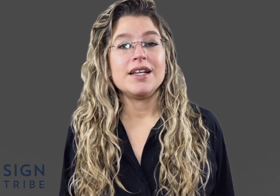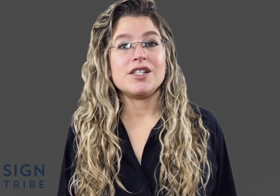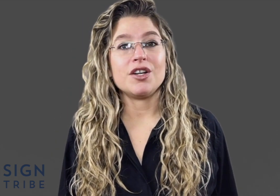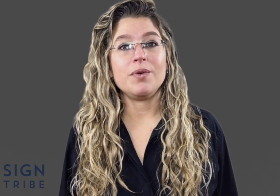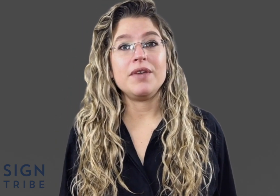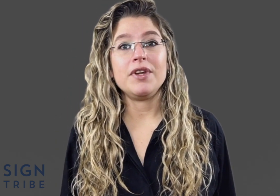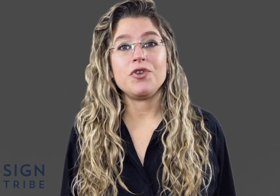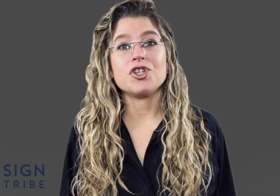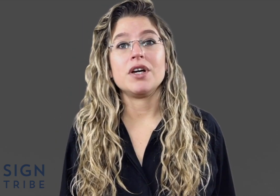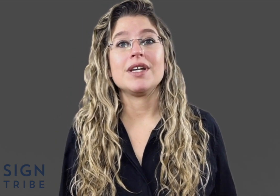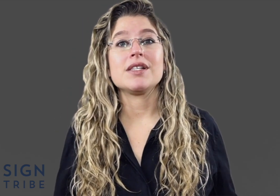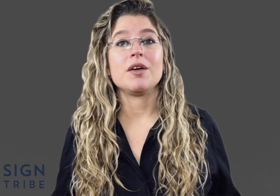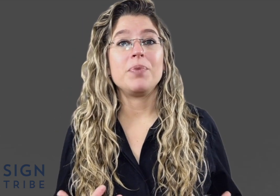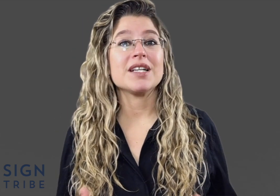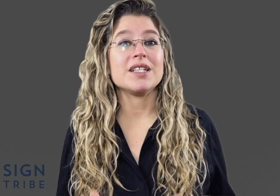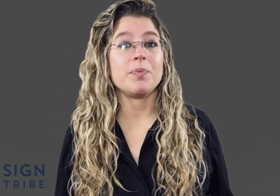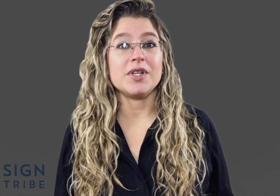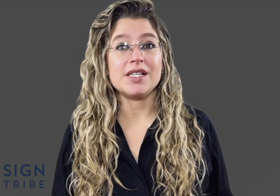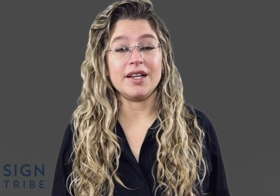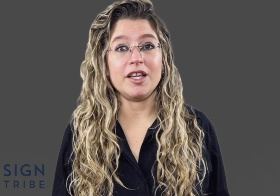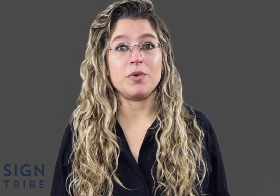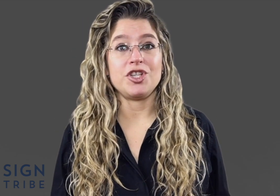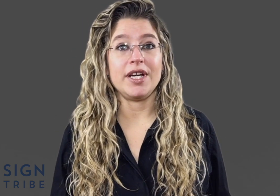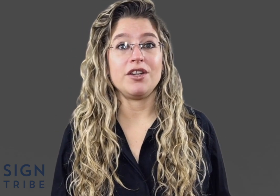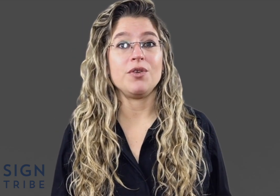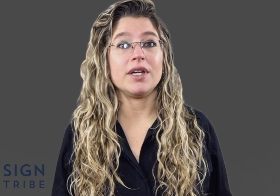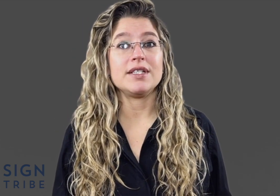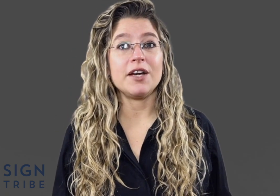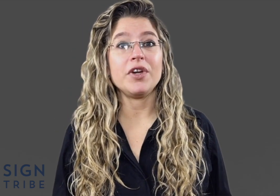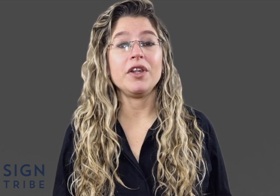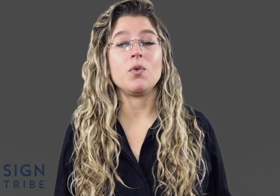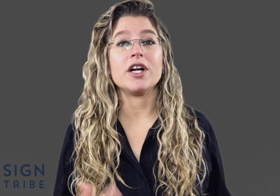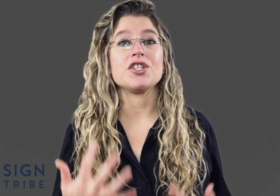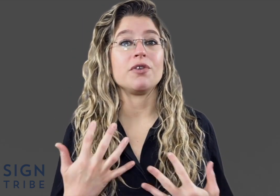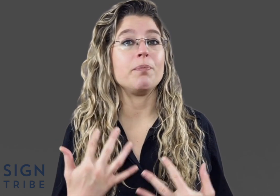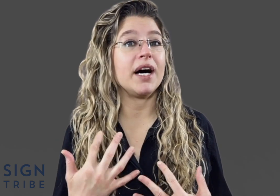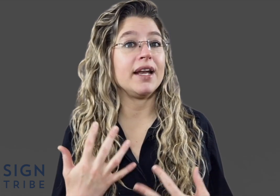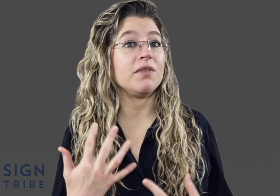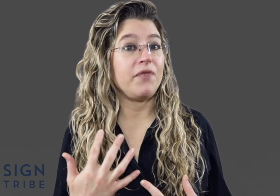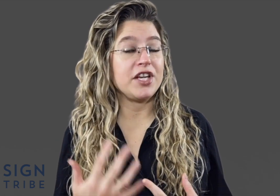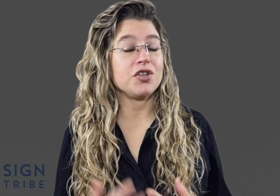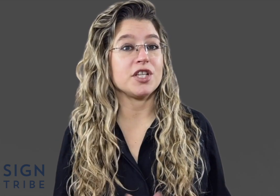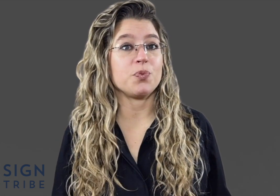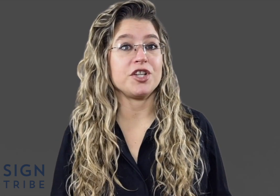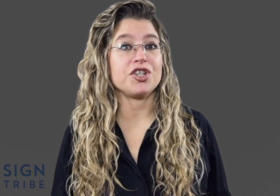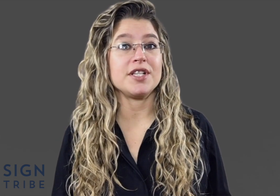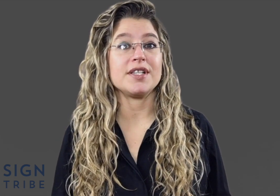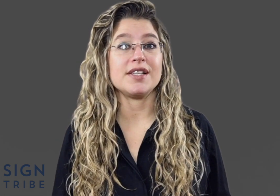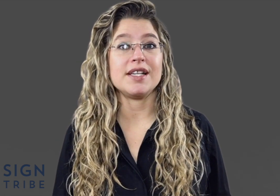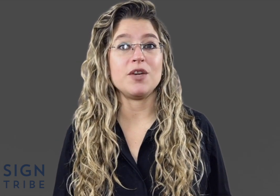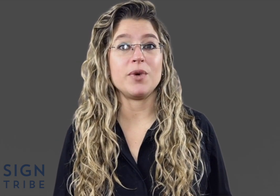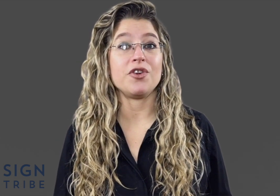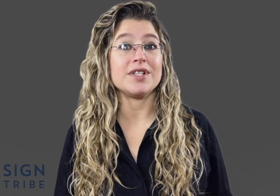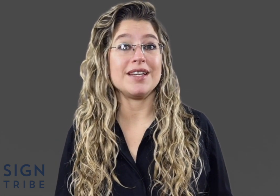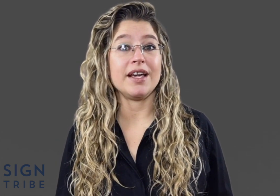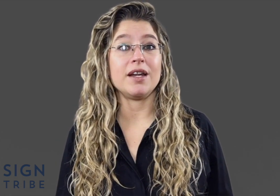So even if your child has not picked up on sign language yet, you can definitely watch their body and facial expressions to see whether it's a negative or